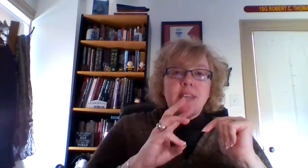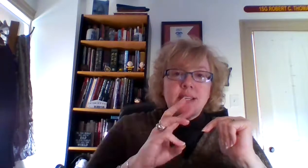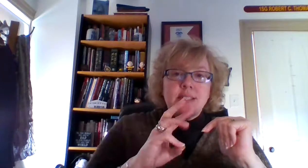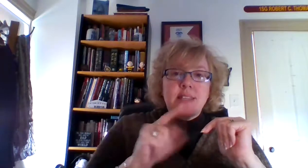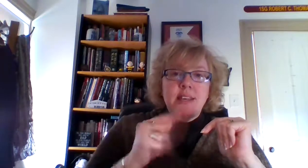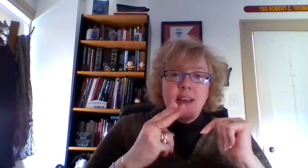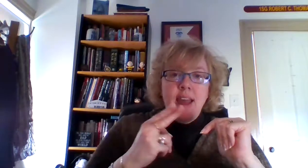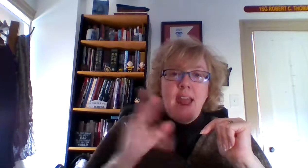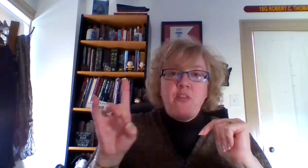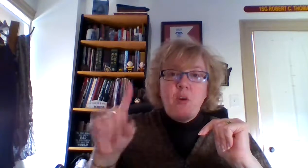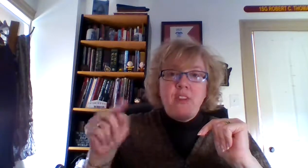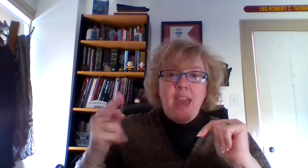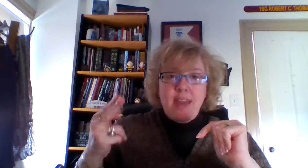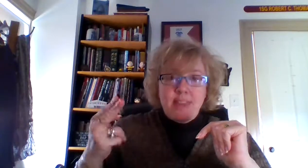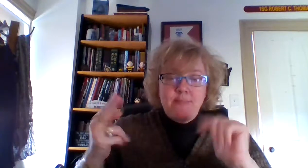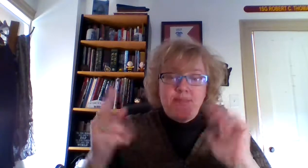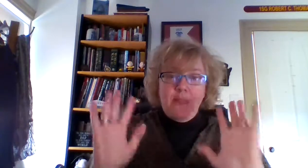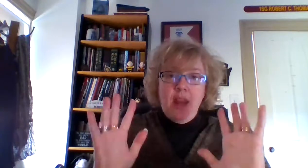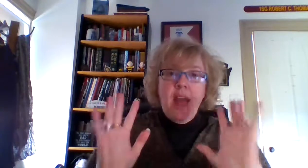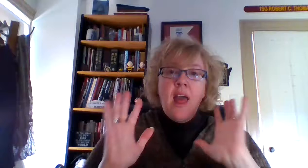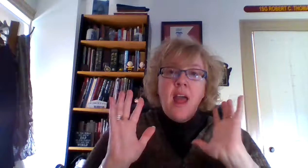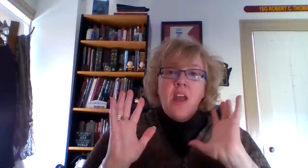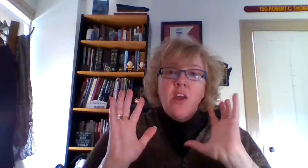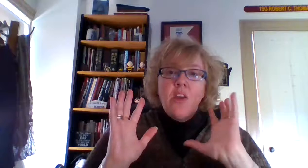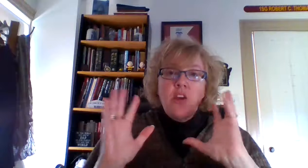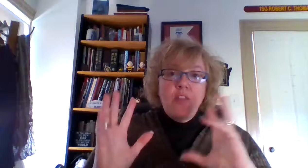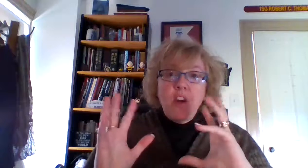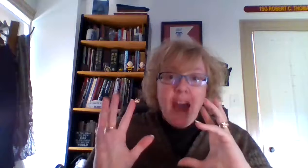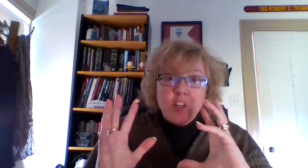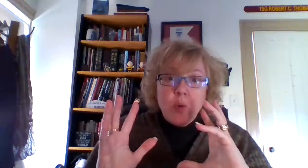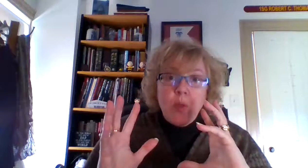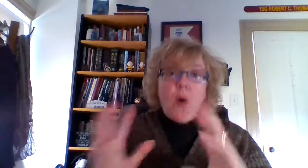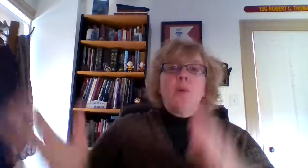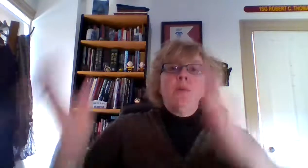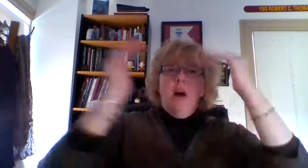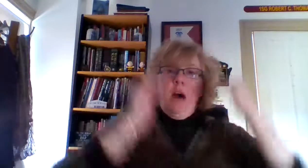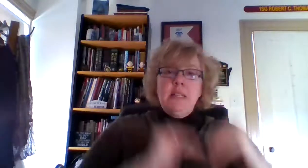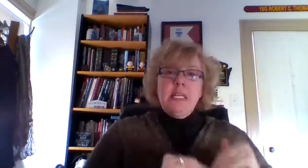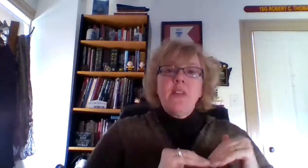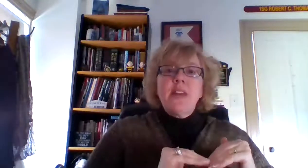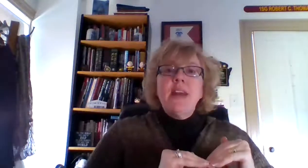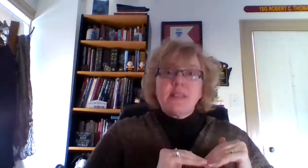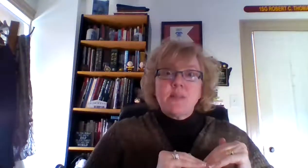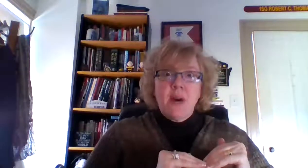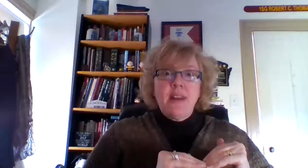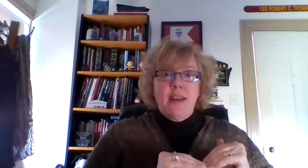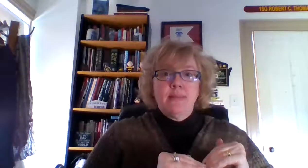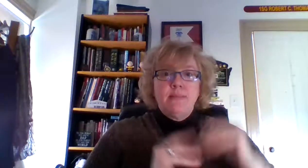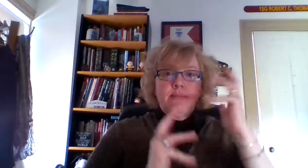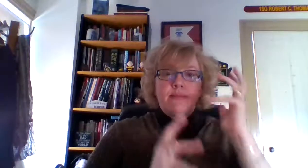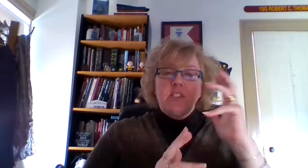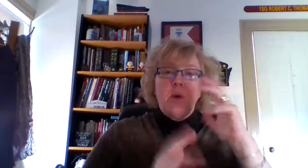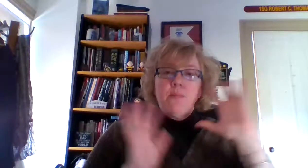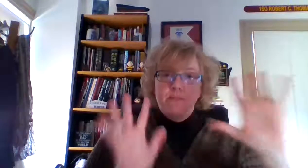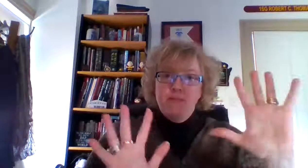6th and for the 8th. They're not due, though, until the next Monday. So,